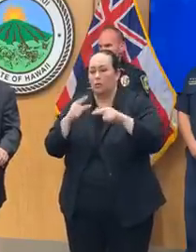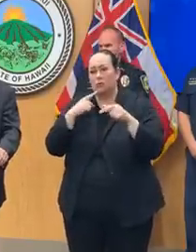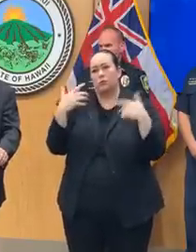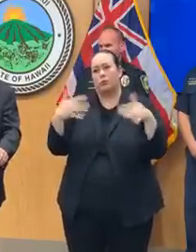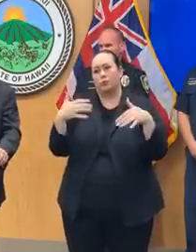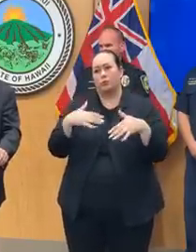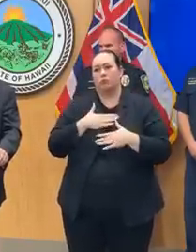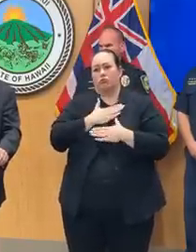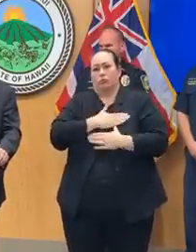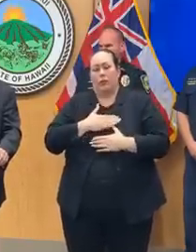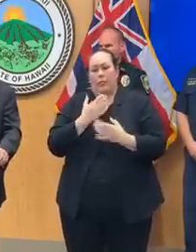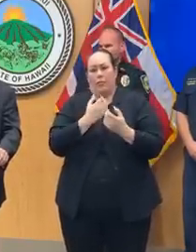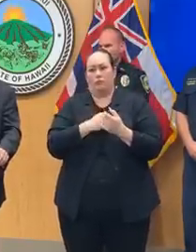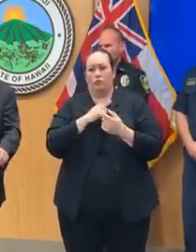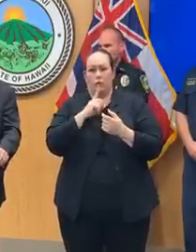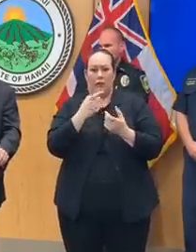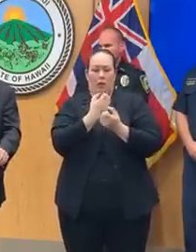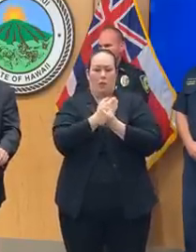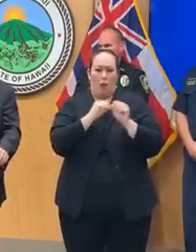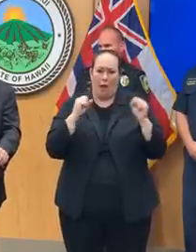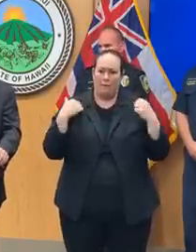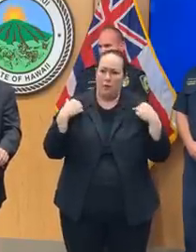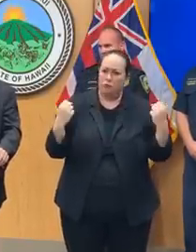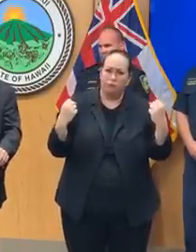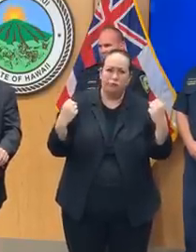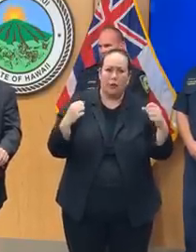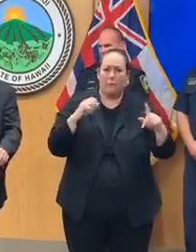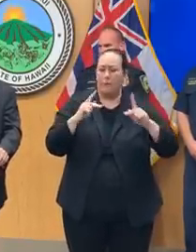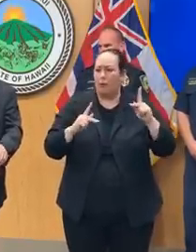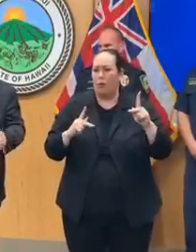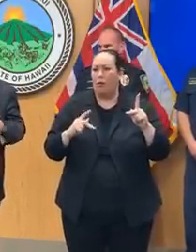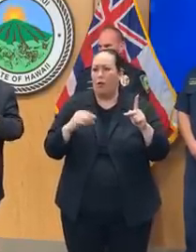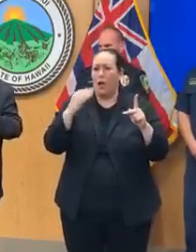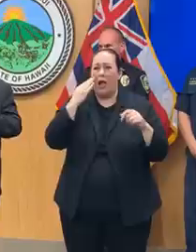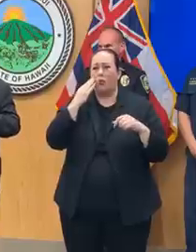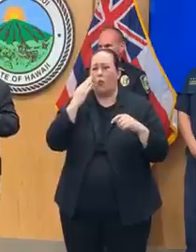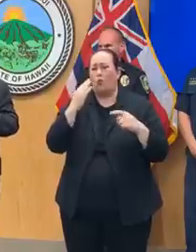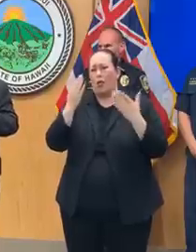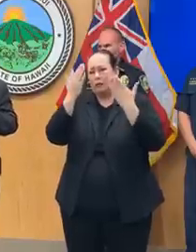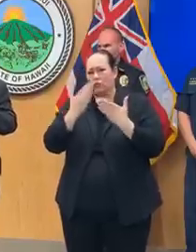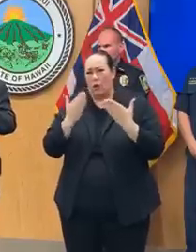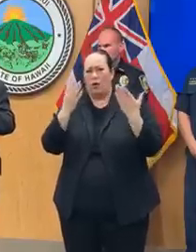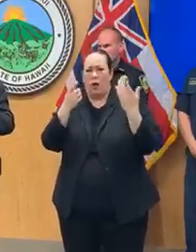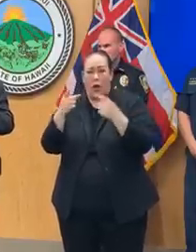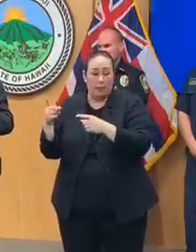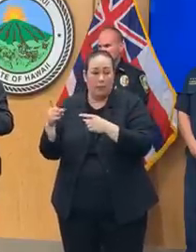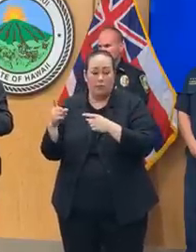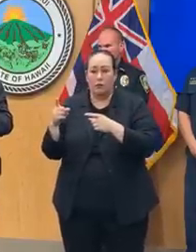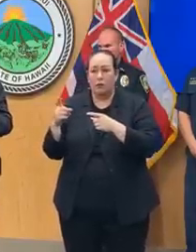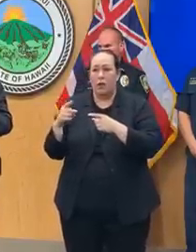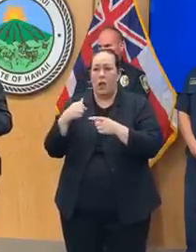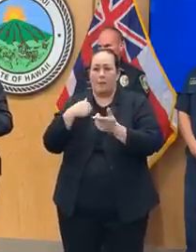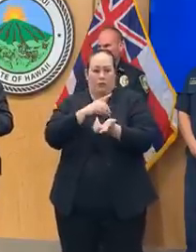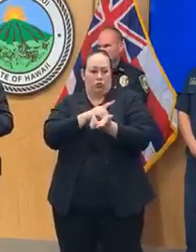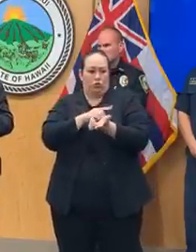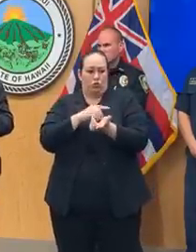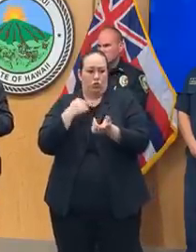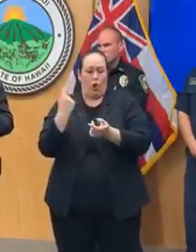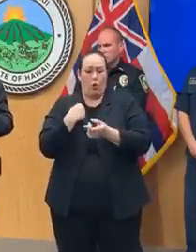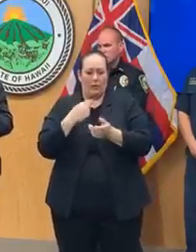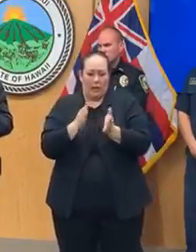people. I do know that when tragedies occur, and I knew this as a physician, you always ask and wonder what could have been